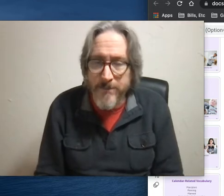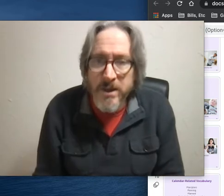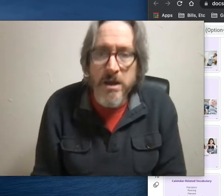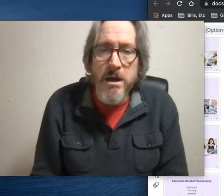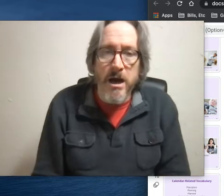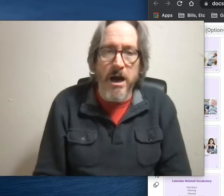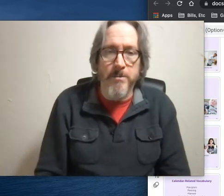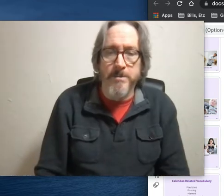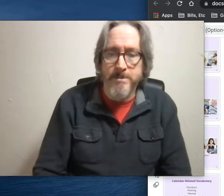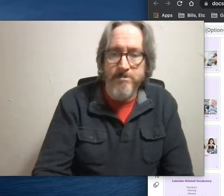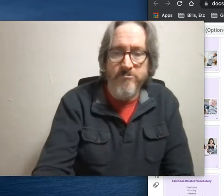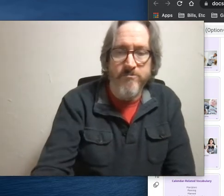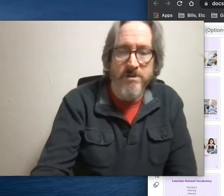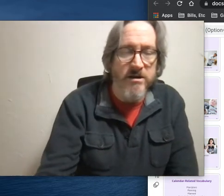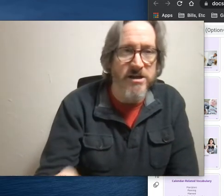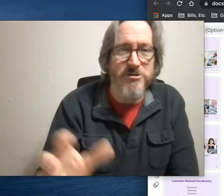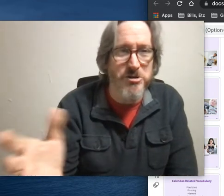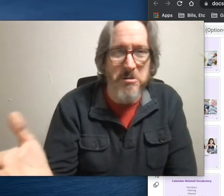Okay.